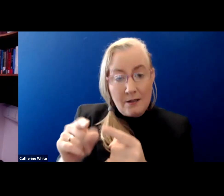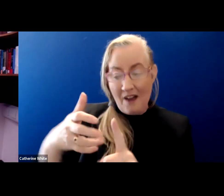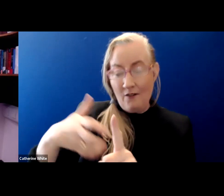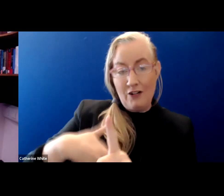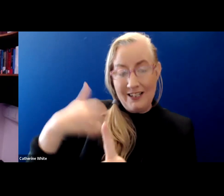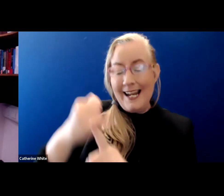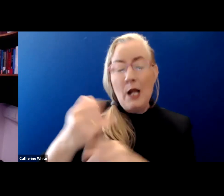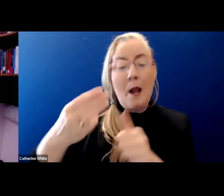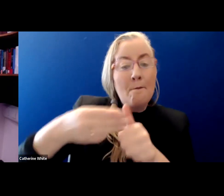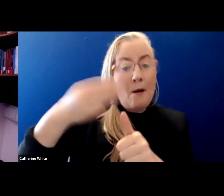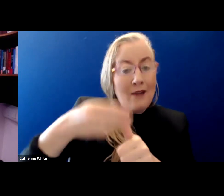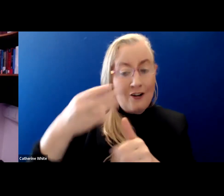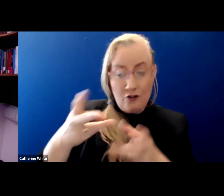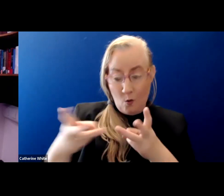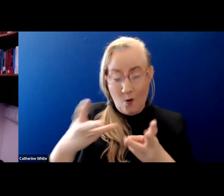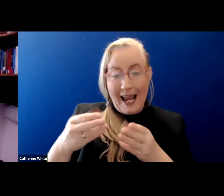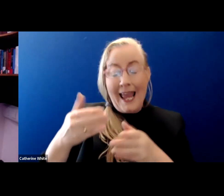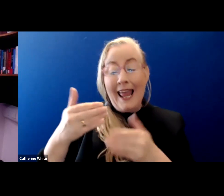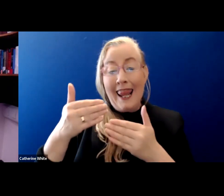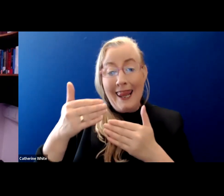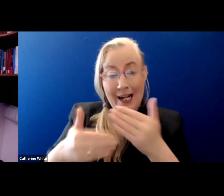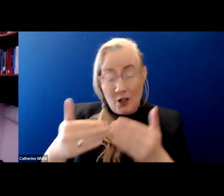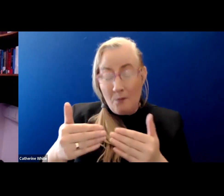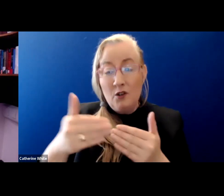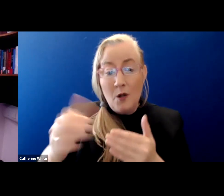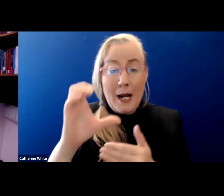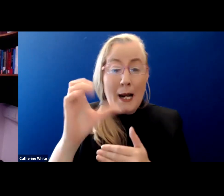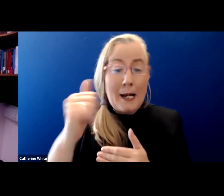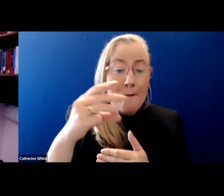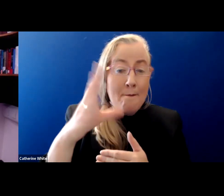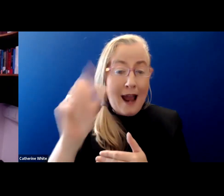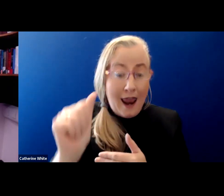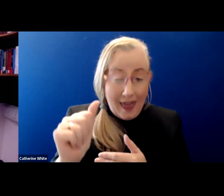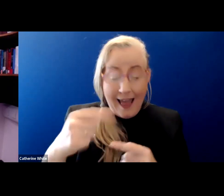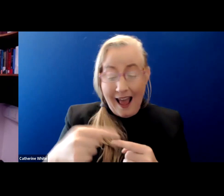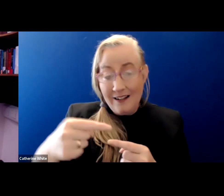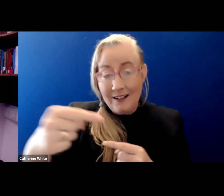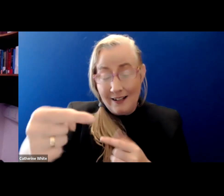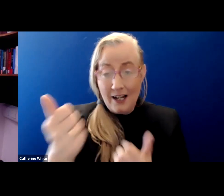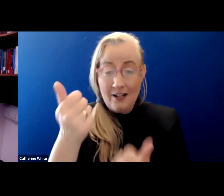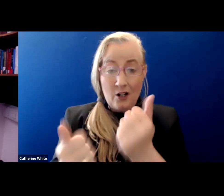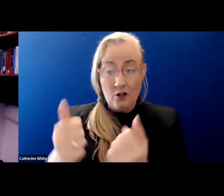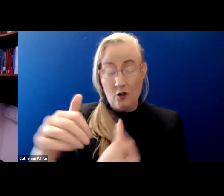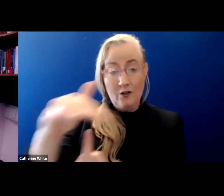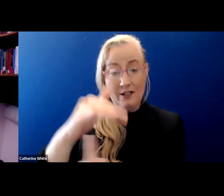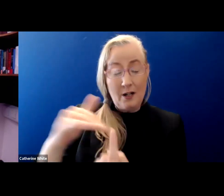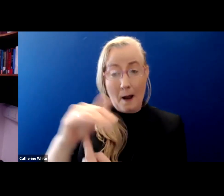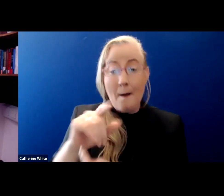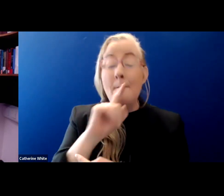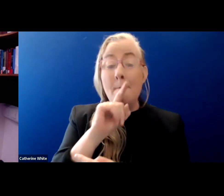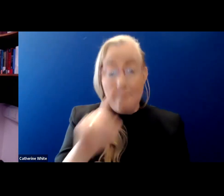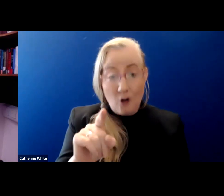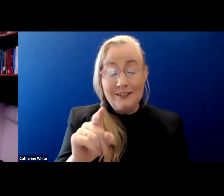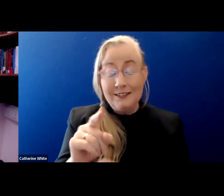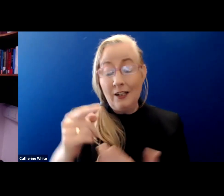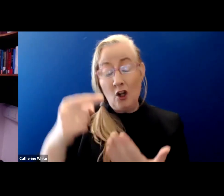the preparatory work leading up to Kampala and to the activation of the court's jurisdiction. But a plain reading of the